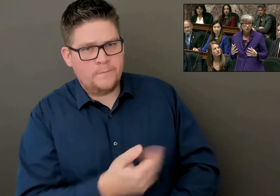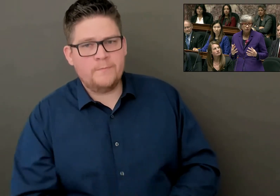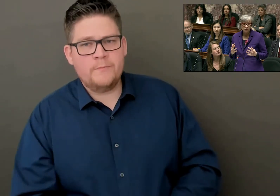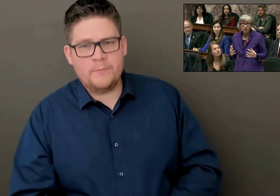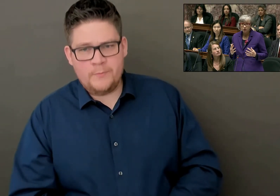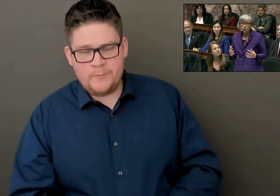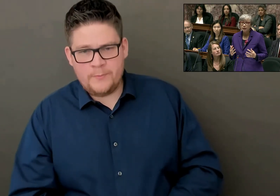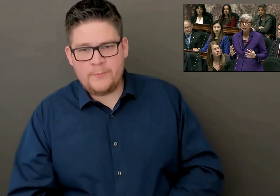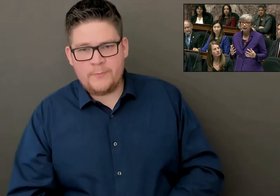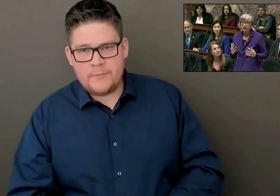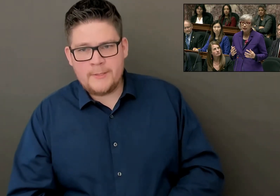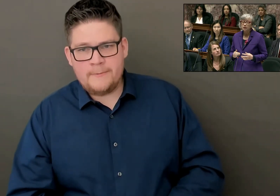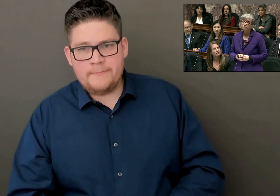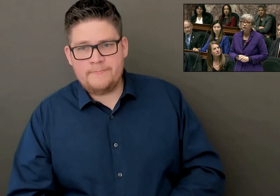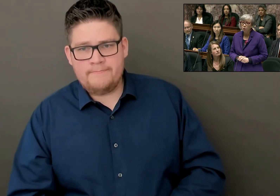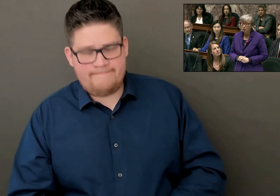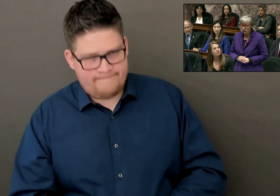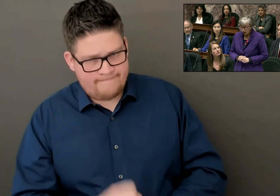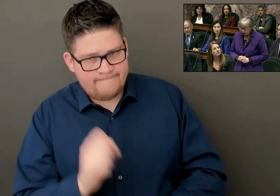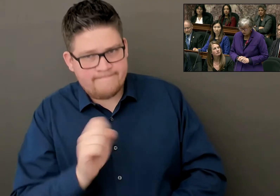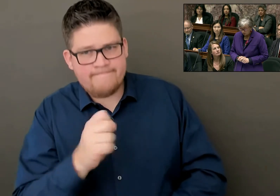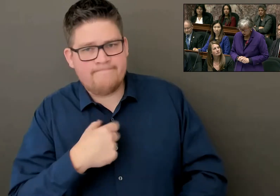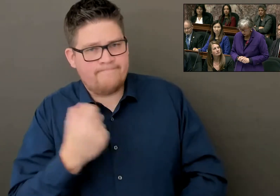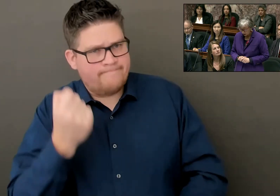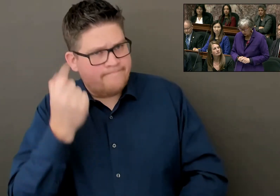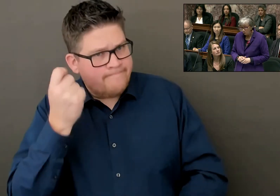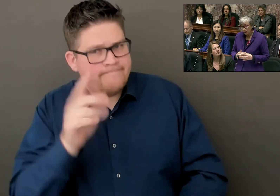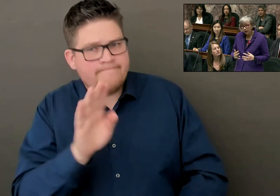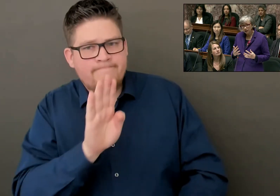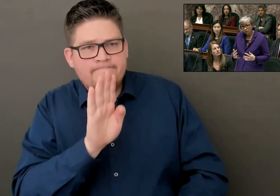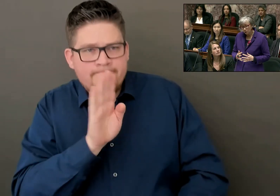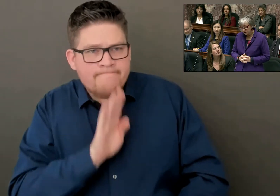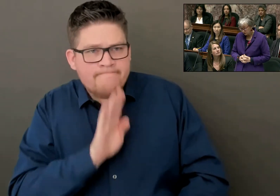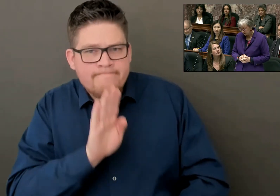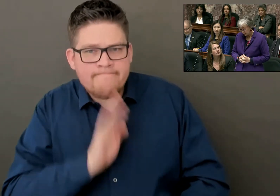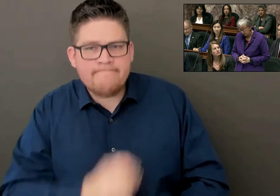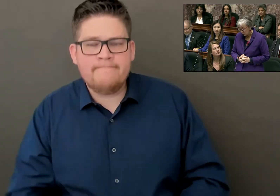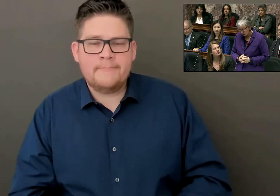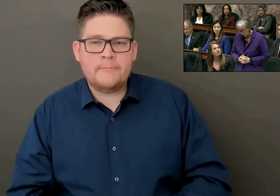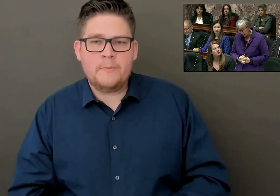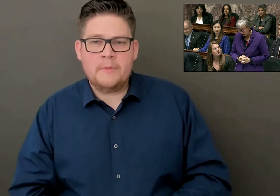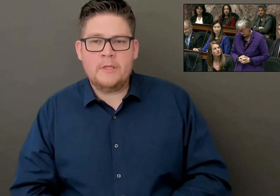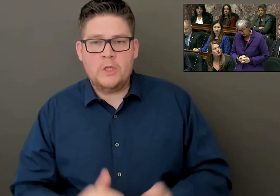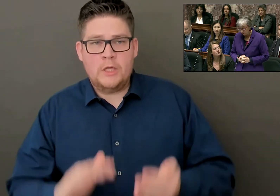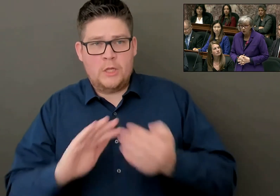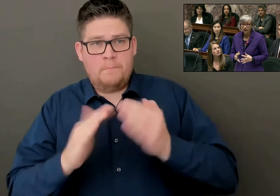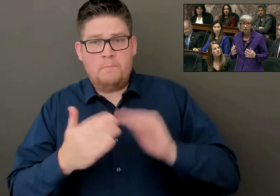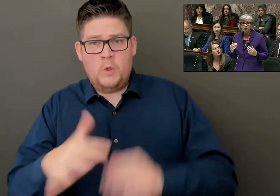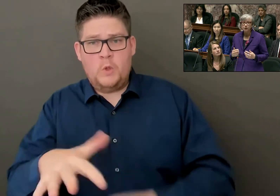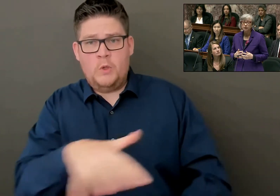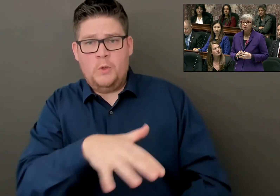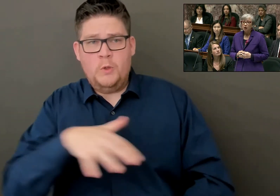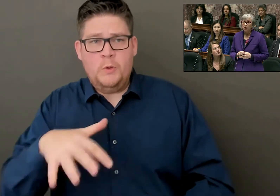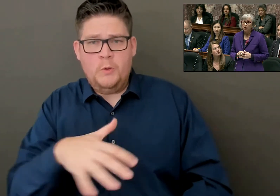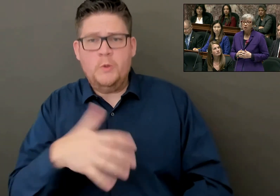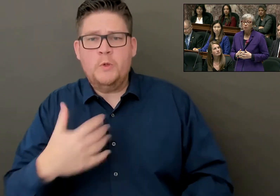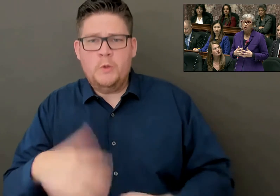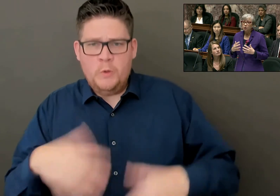frustrating it is for the community when important services are not available, and I will